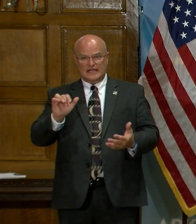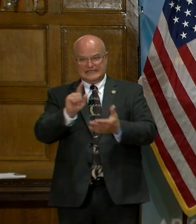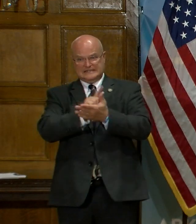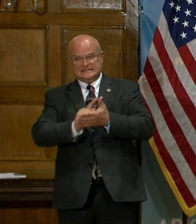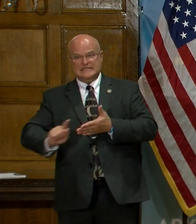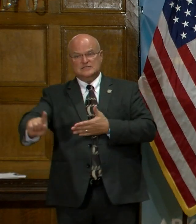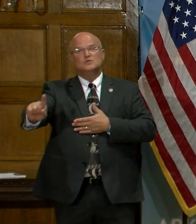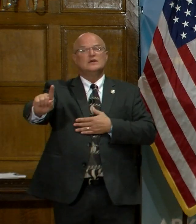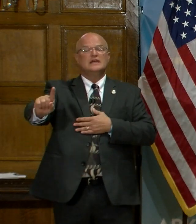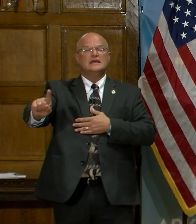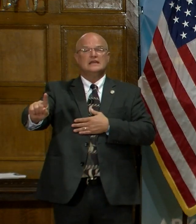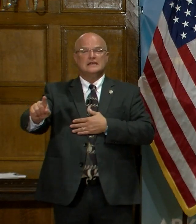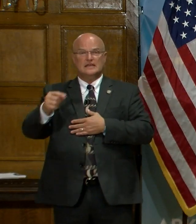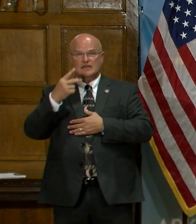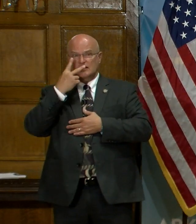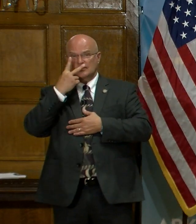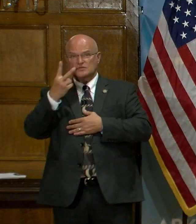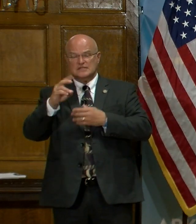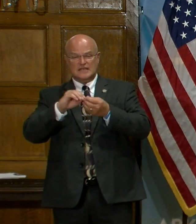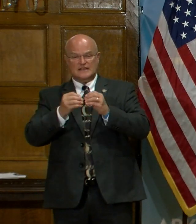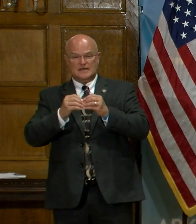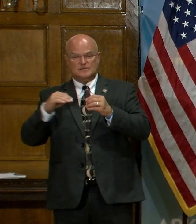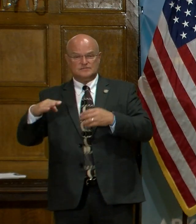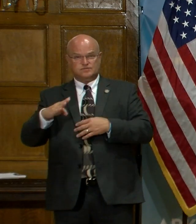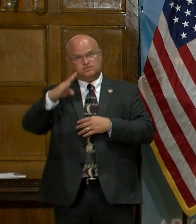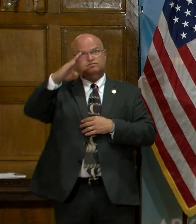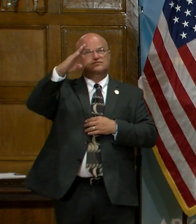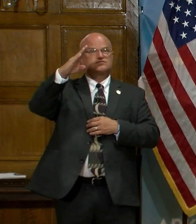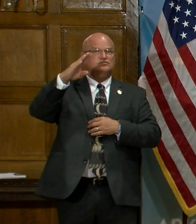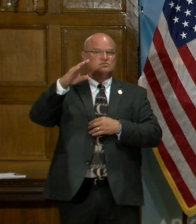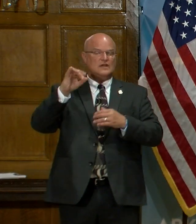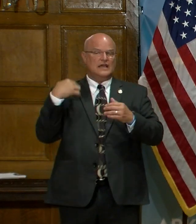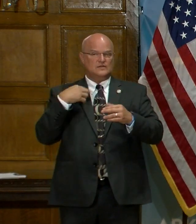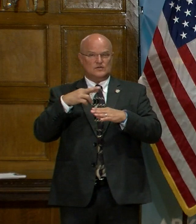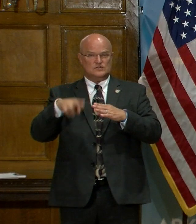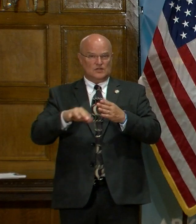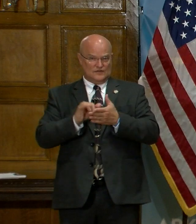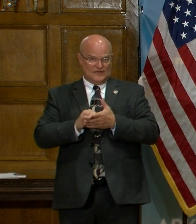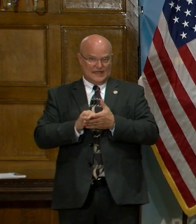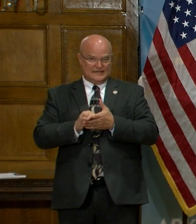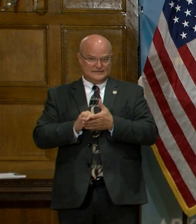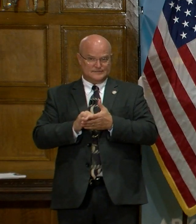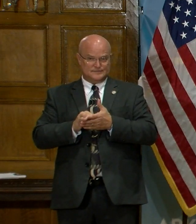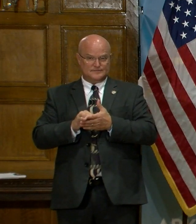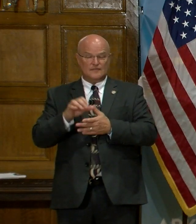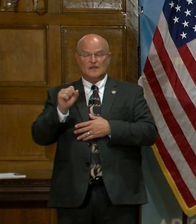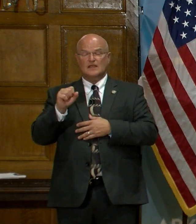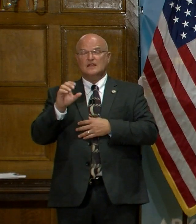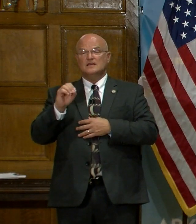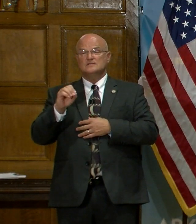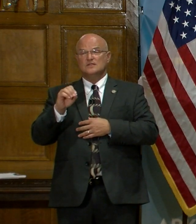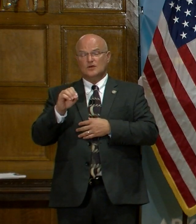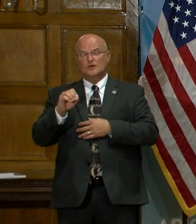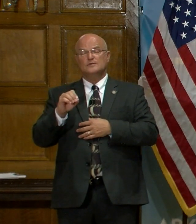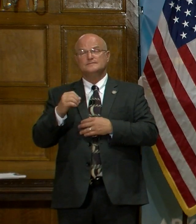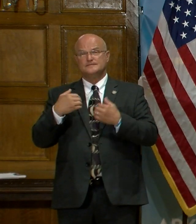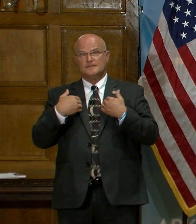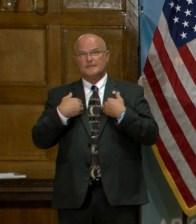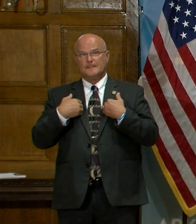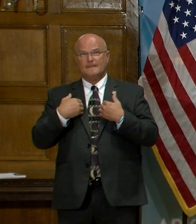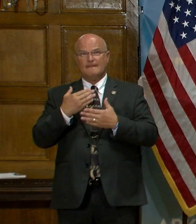week from now, and whether you're going to see an increase in cases as a result of that. So there was